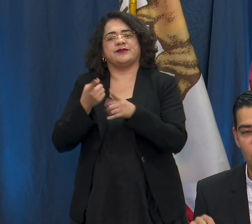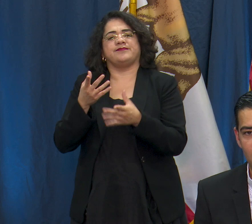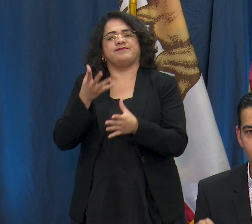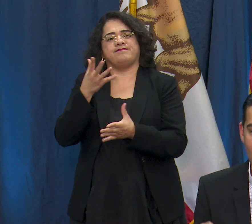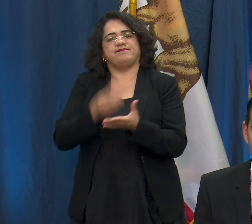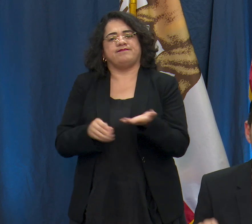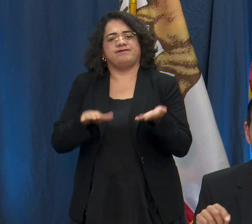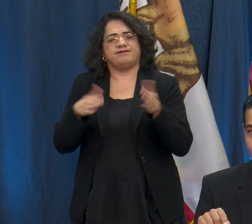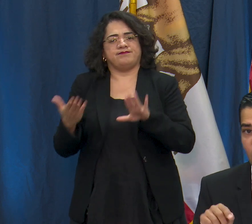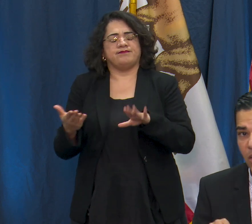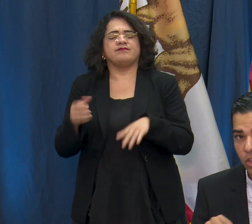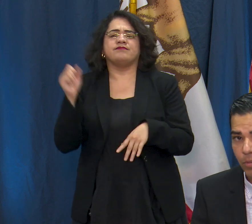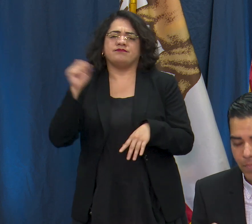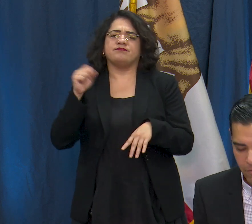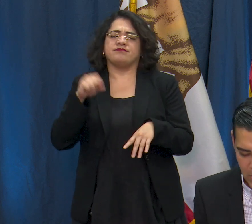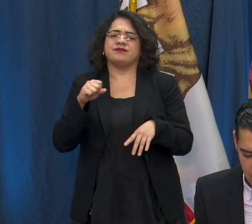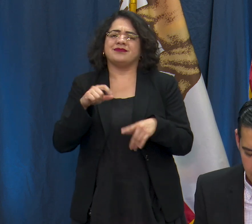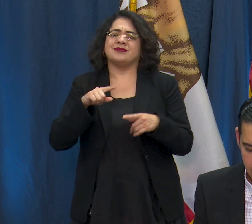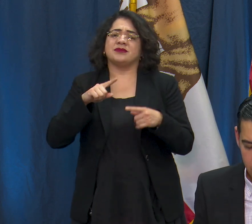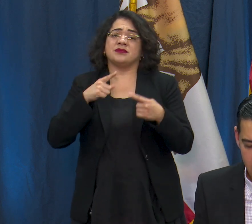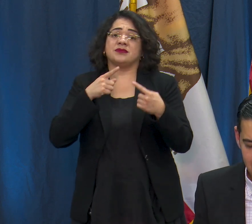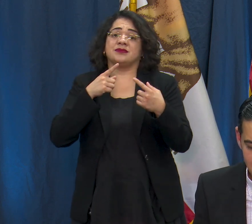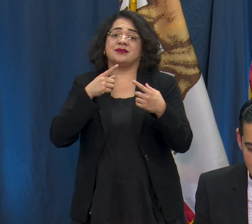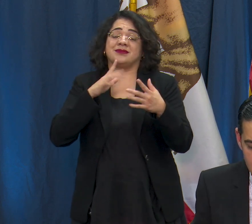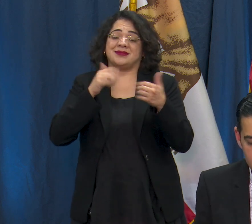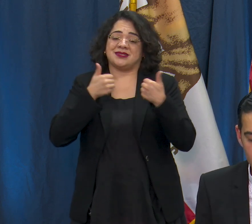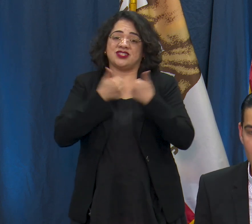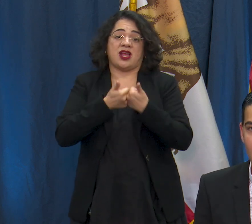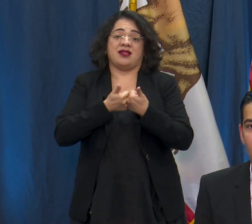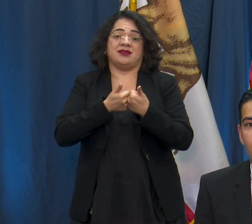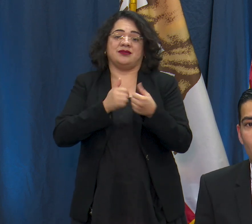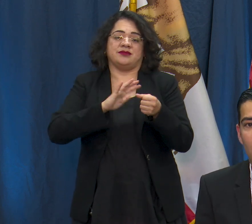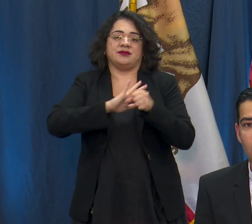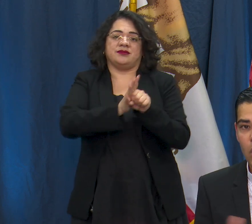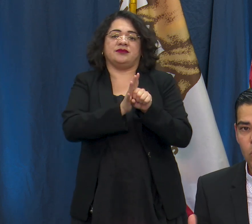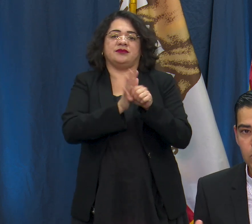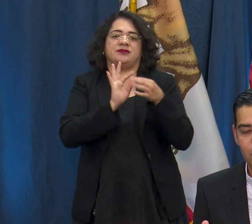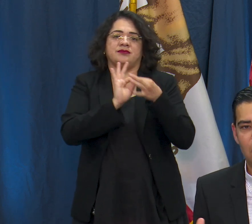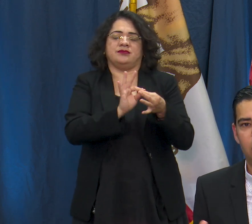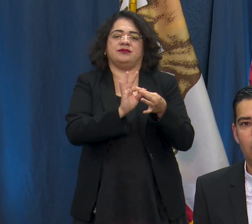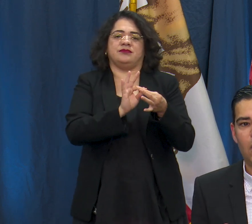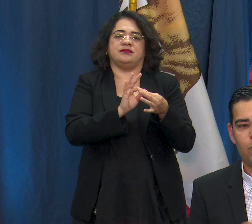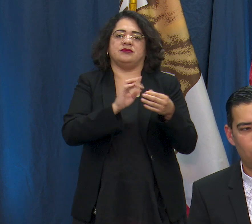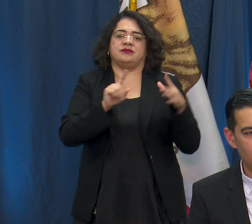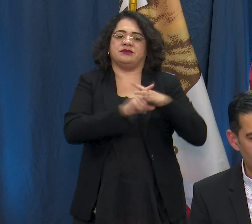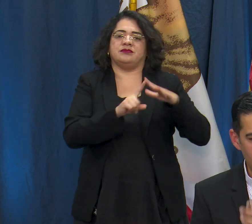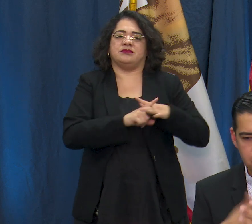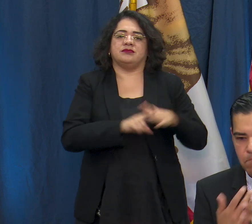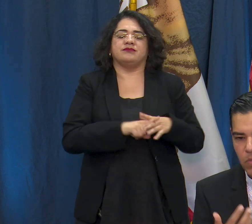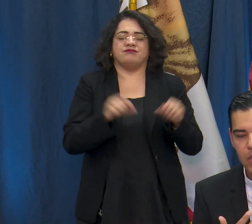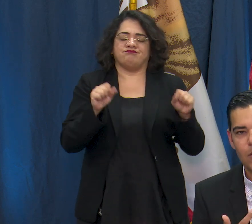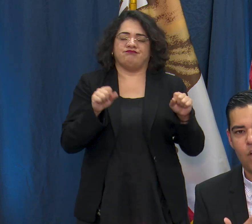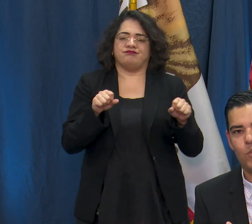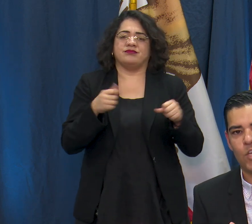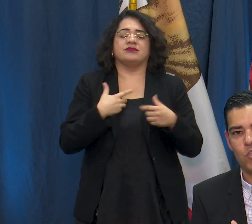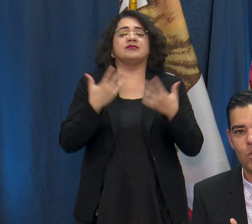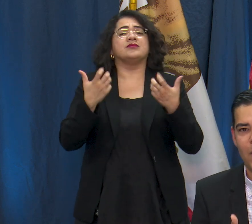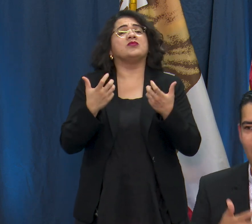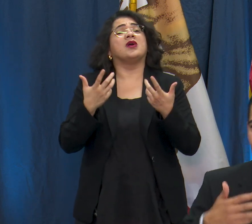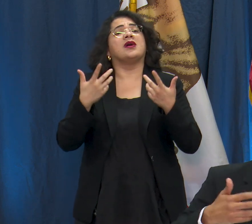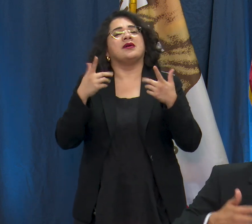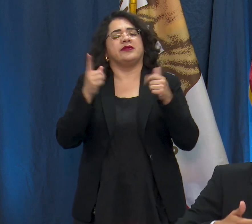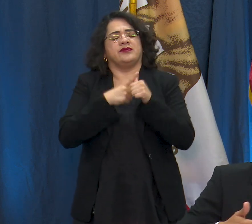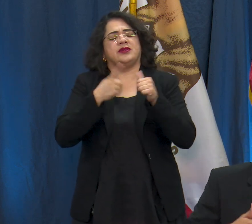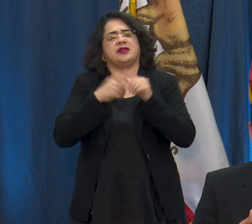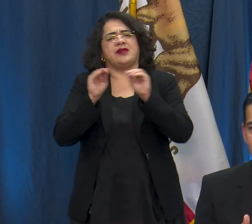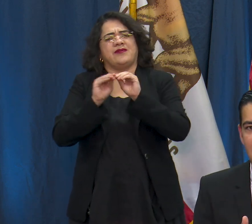be a serious challenge, and we're going to talk a little bit about that today. I also want to note, to be clear, I've heard some conversation about